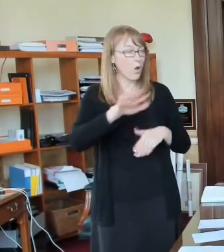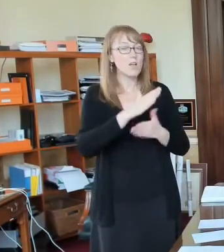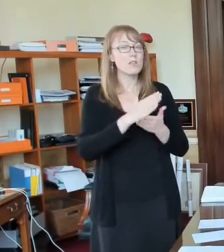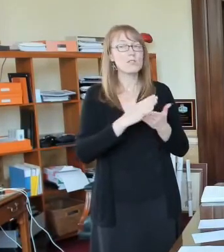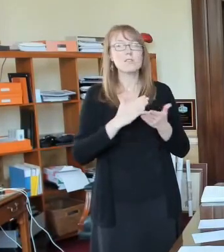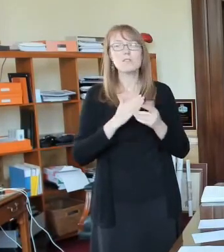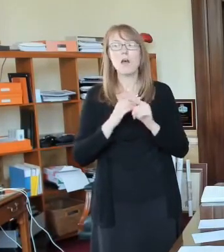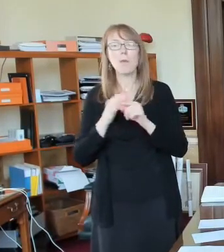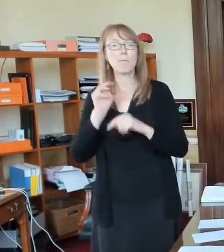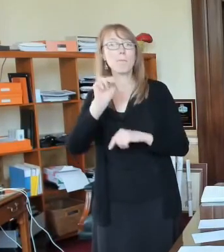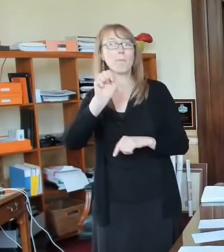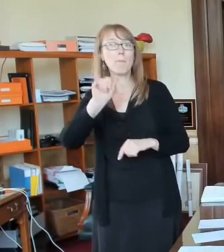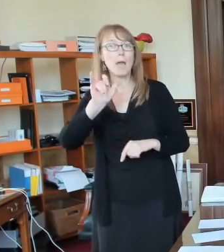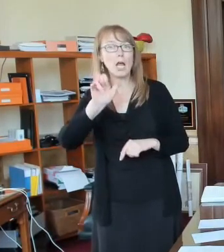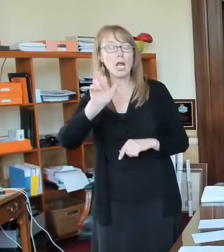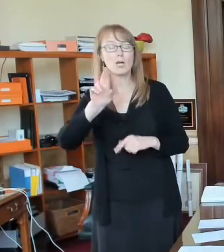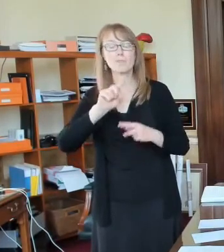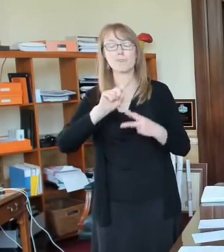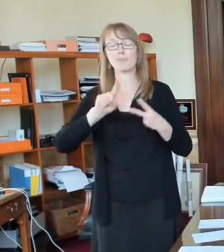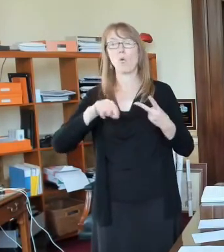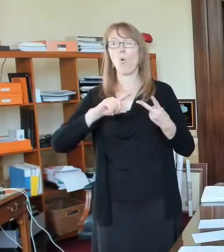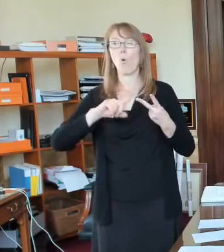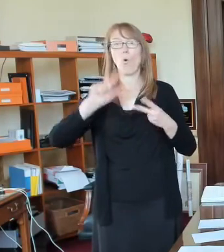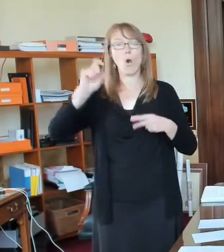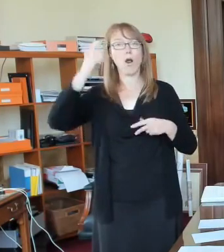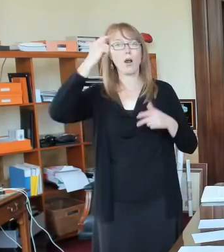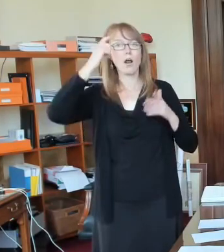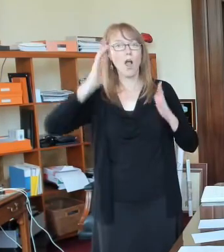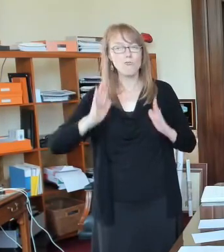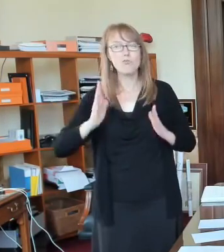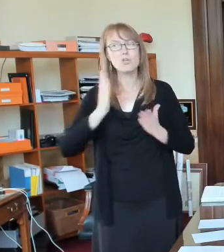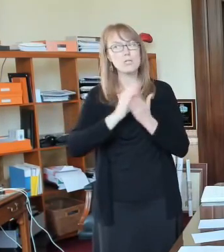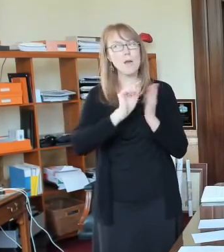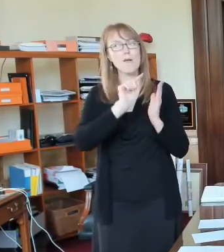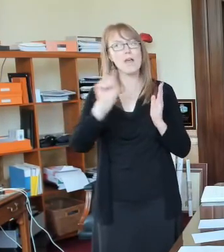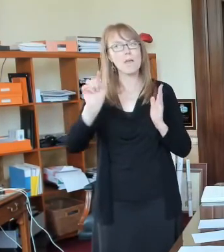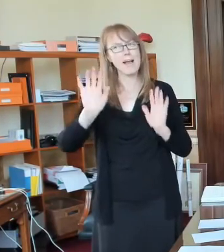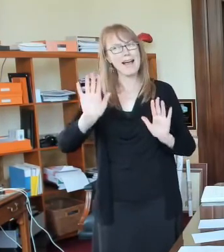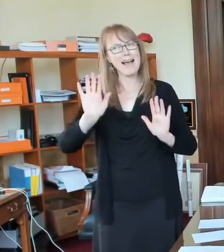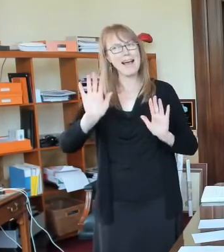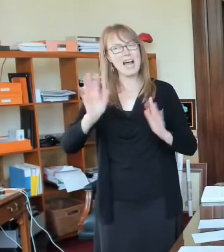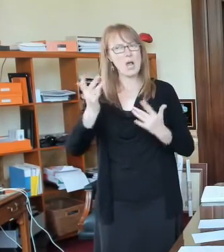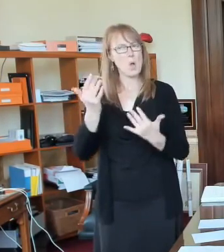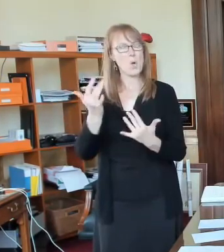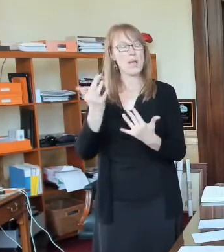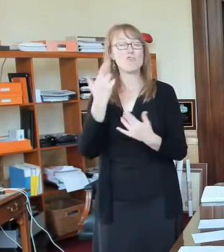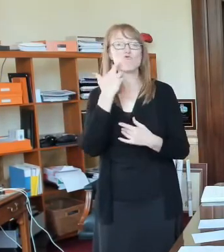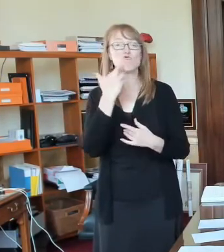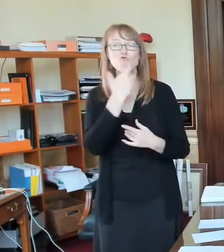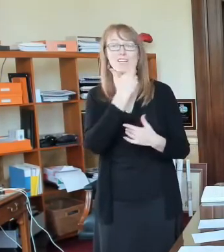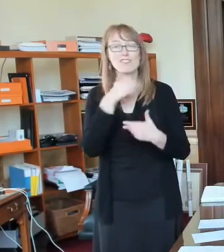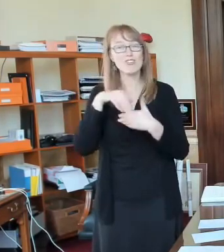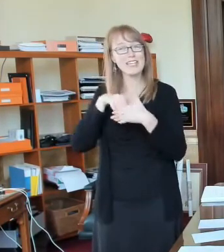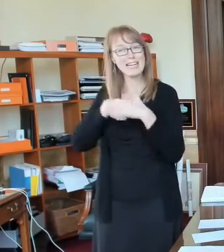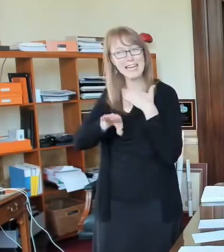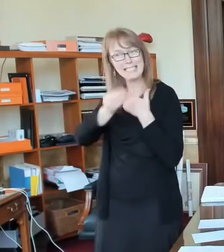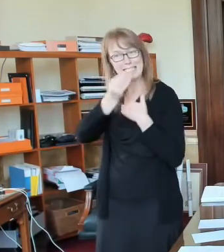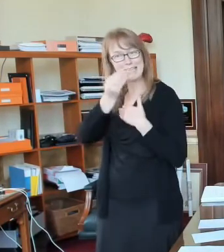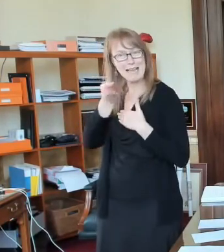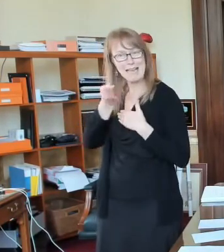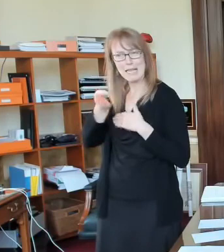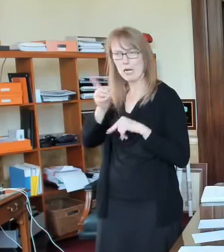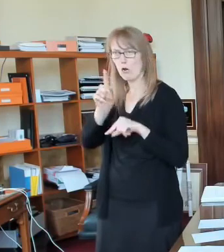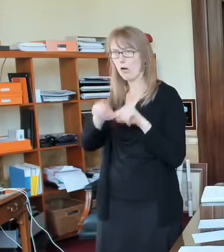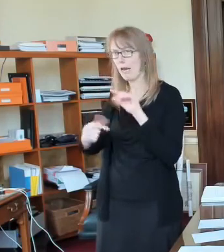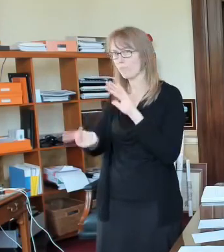mayors and governors around the country have gone back to carry out only for restaurants and bars. We really